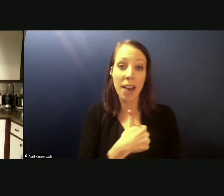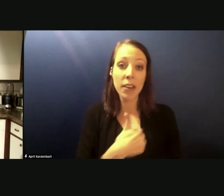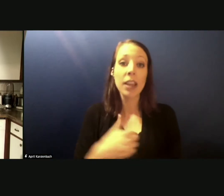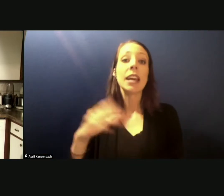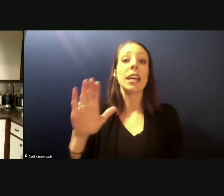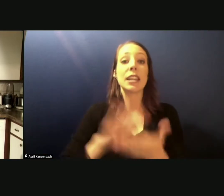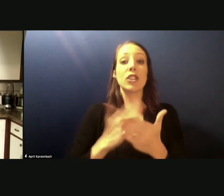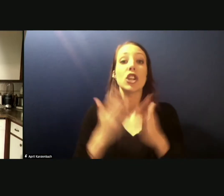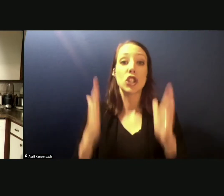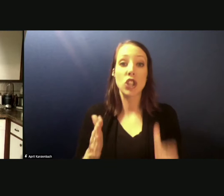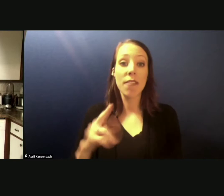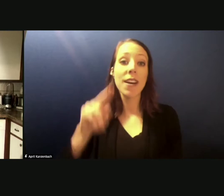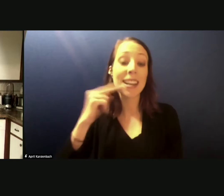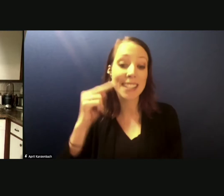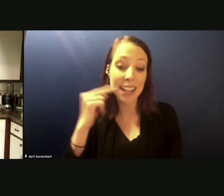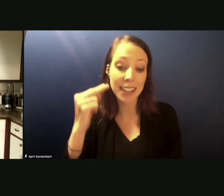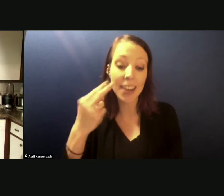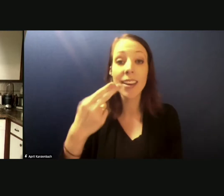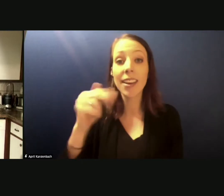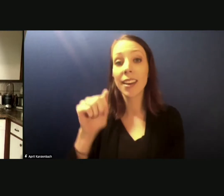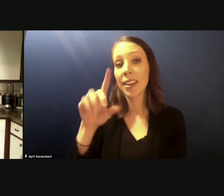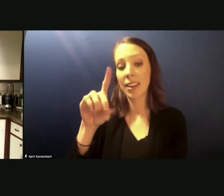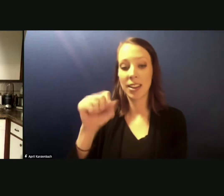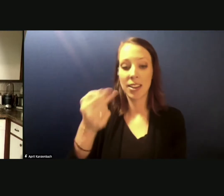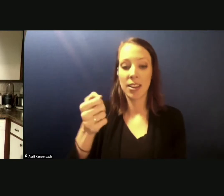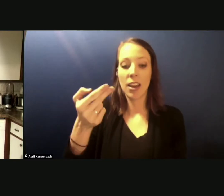have is Chef Hadassah